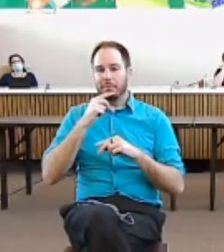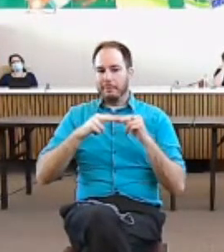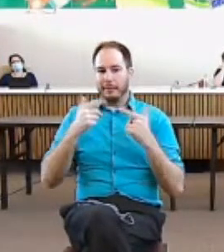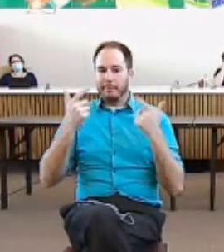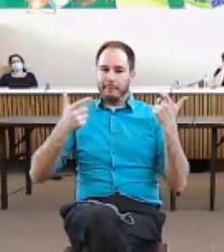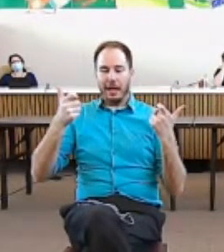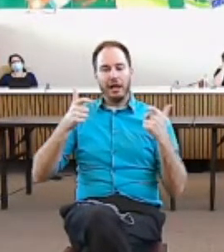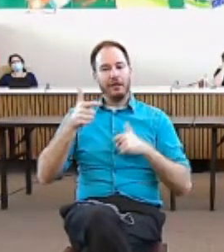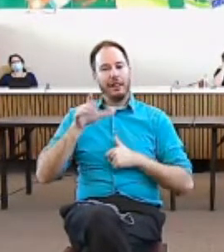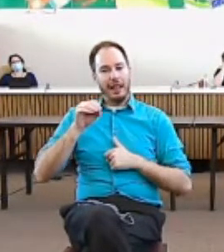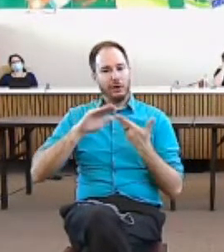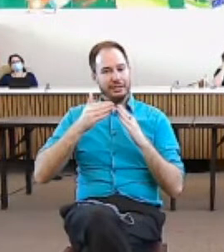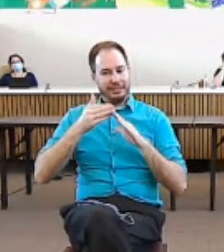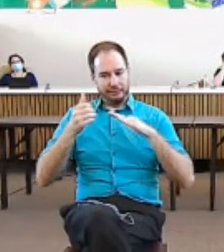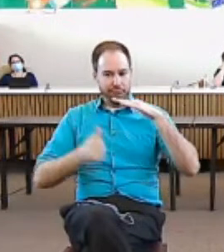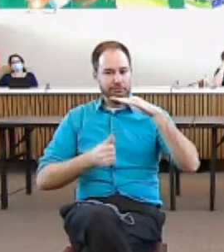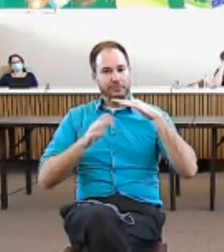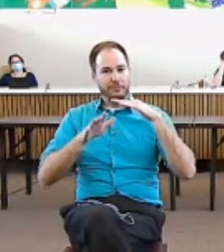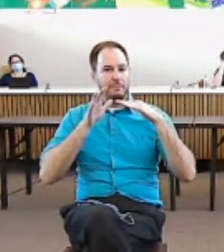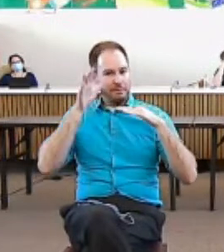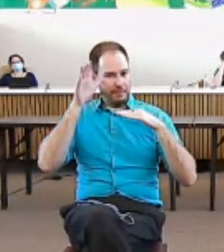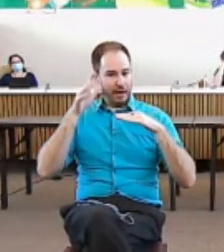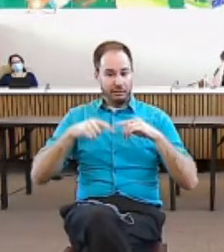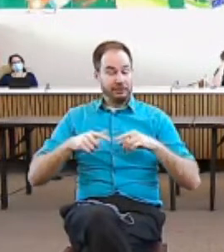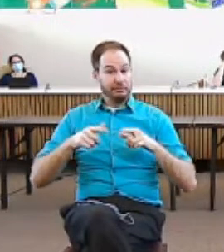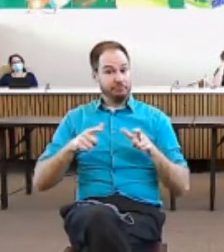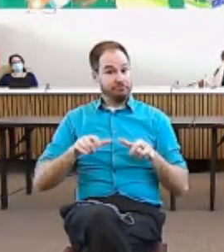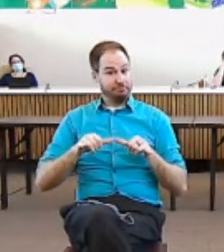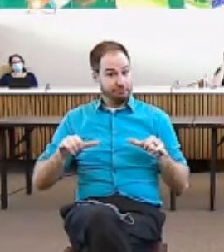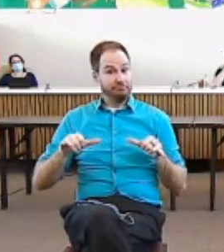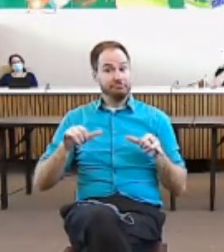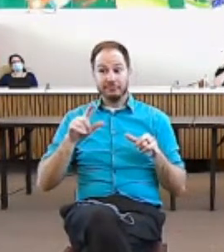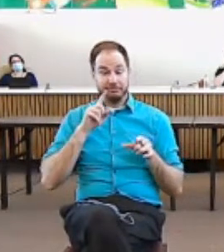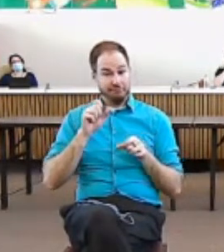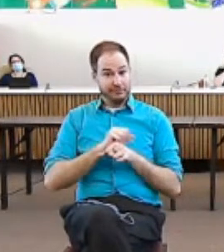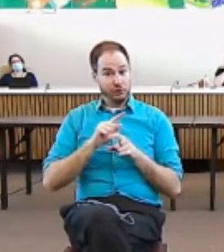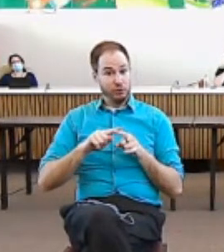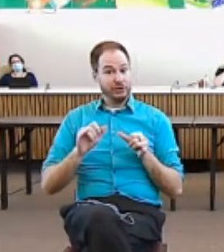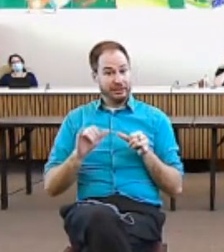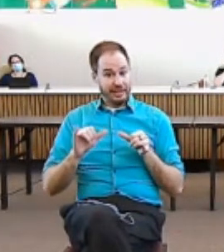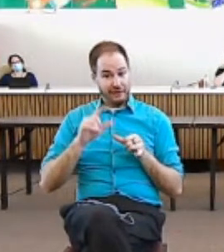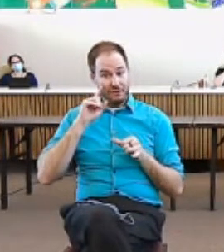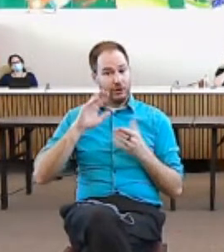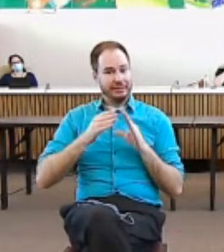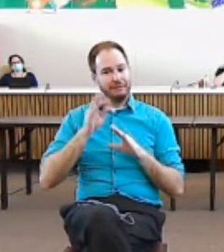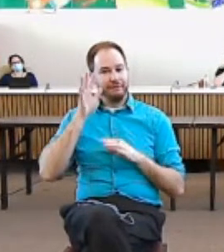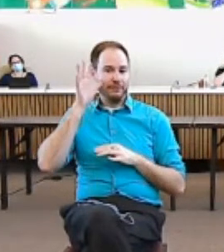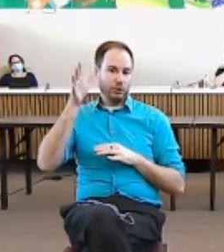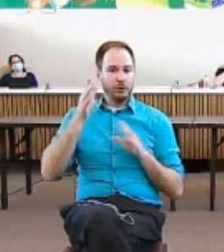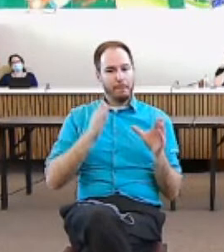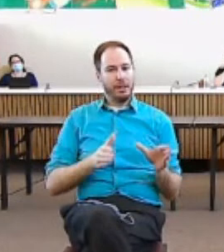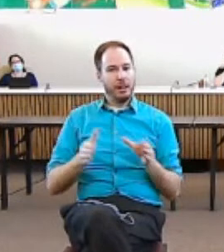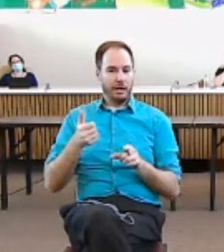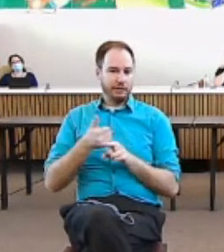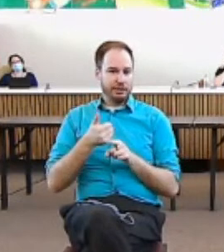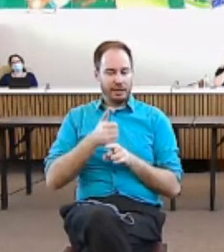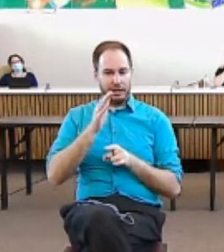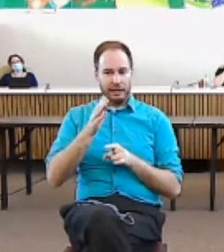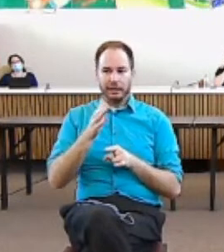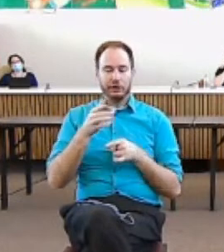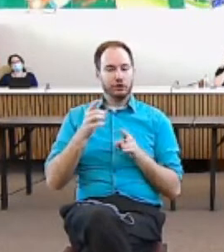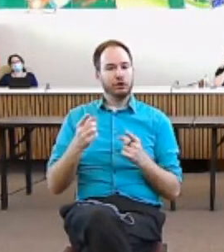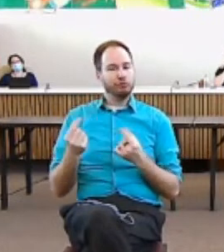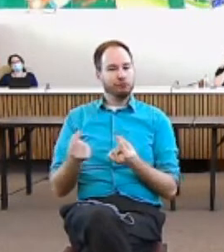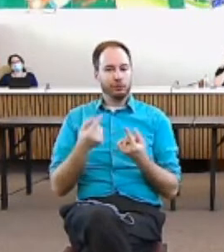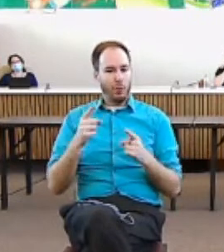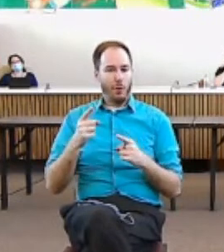his parents' basement. The city was planned to scale, maximizing space, of course, for a city of the future. This was Pat's pastime during